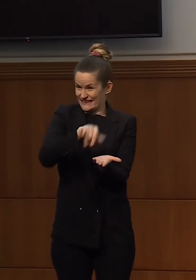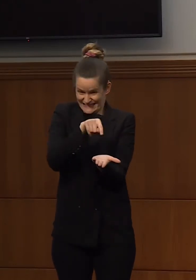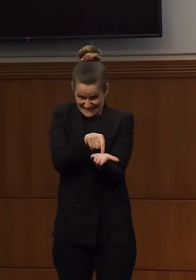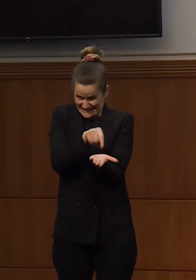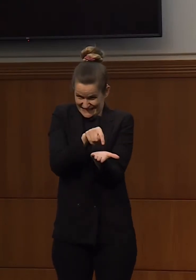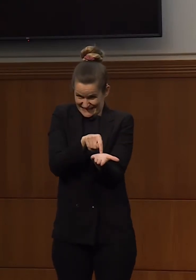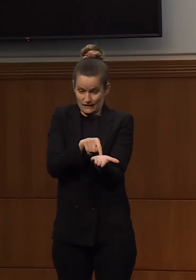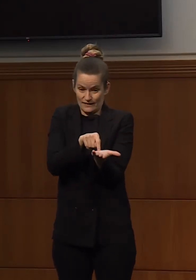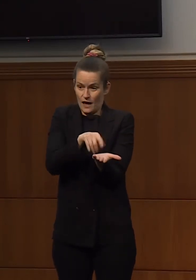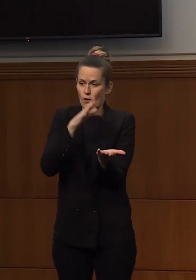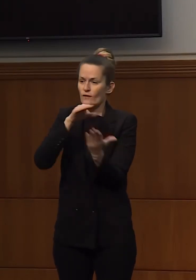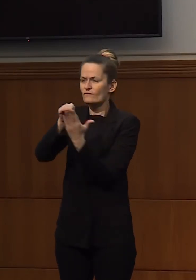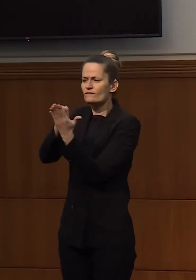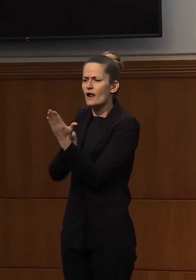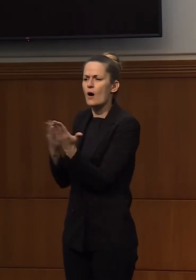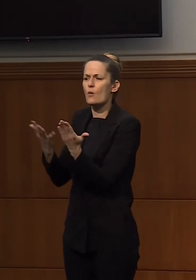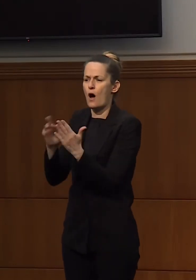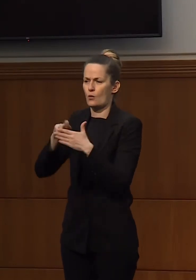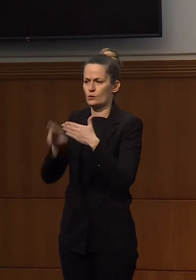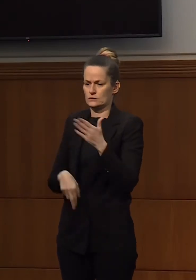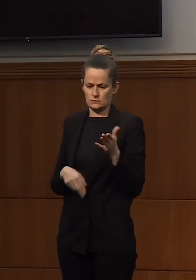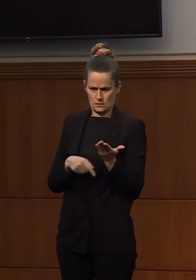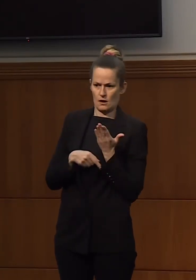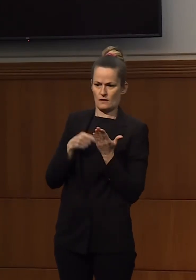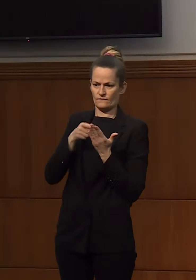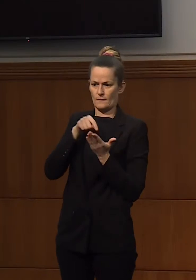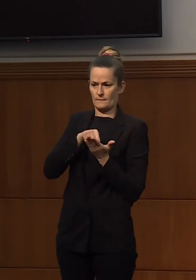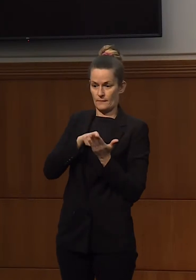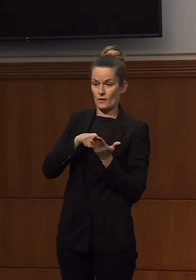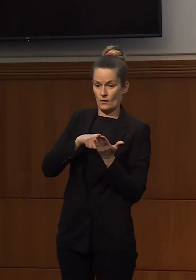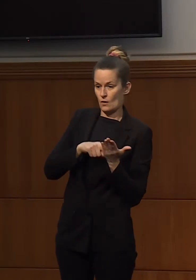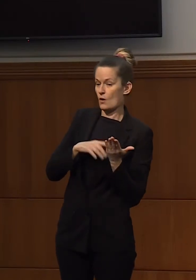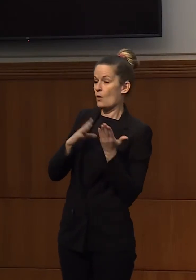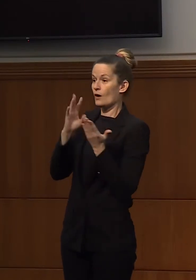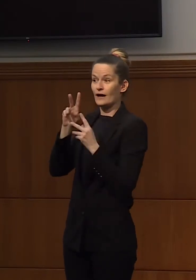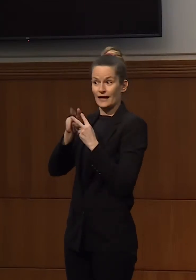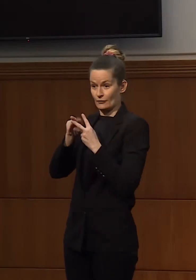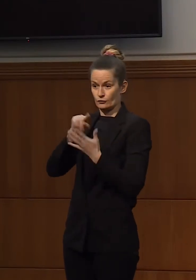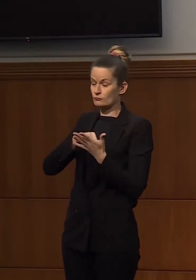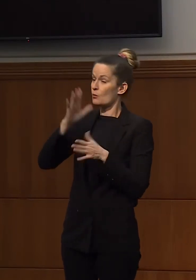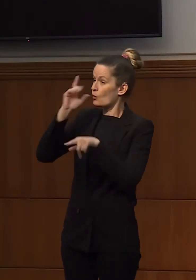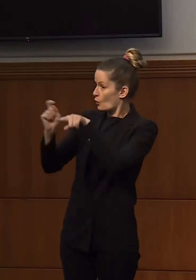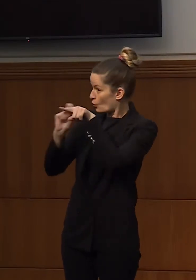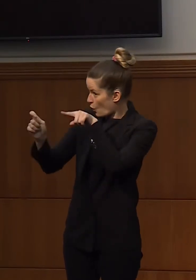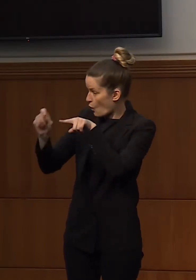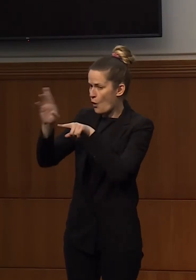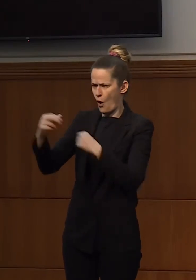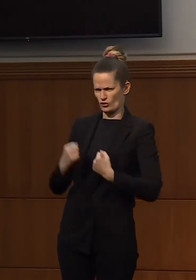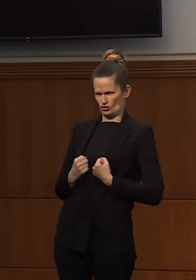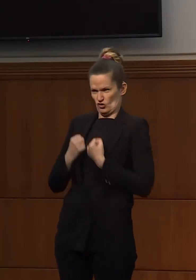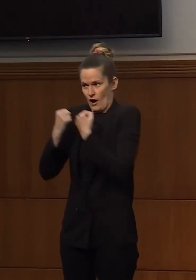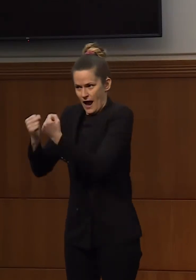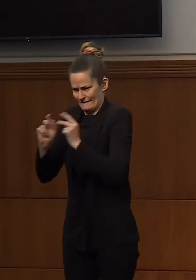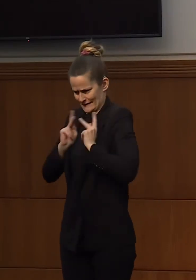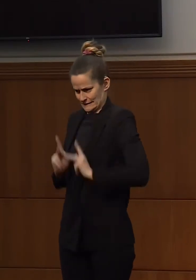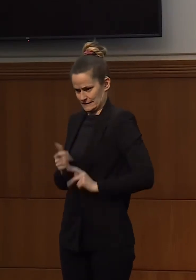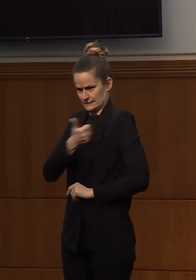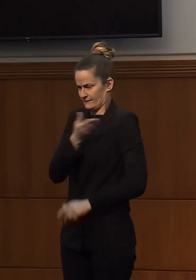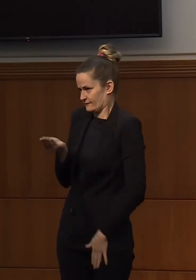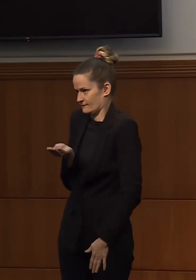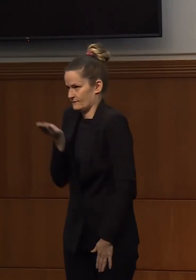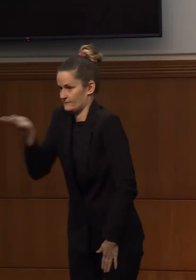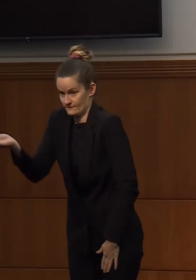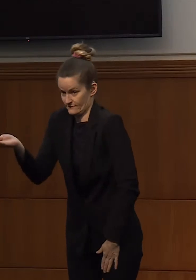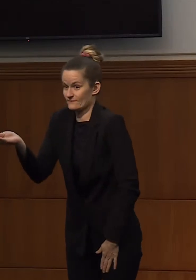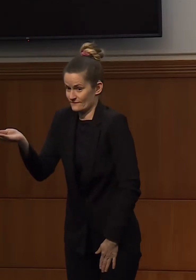in or drive that back to the registrar's office for it to be reported. So it's hard to say which one of those would come out first in terms of being